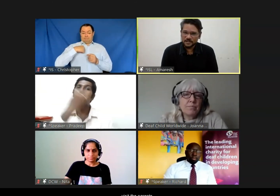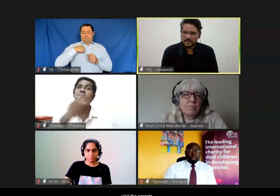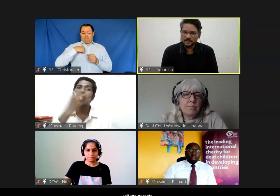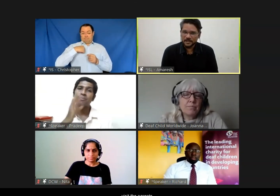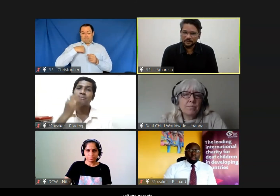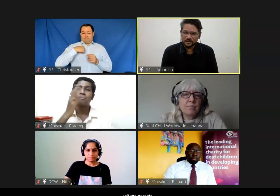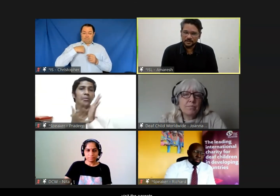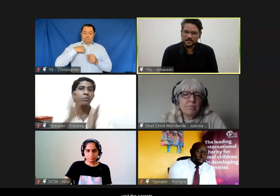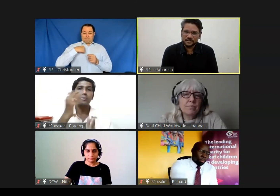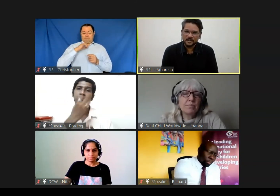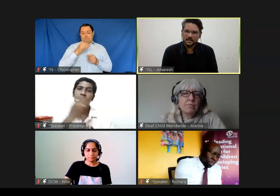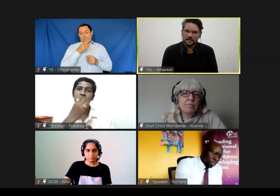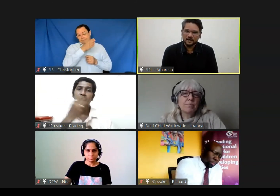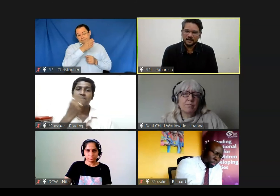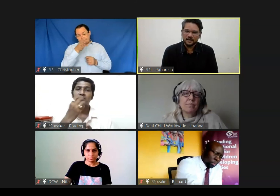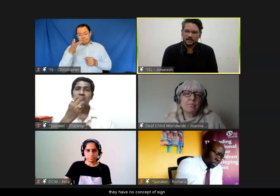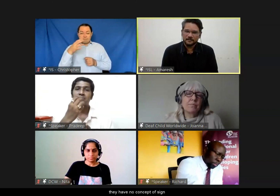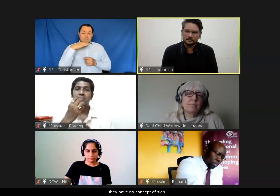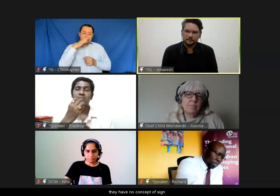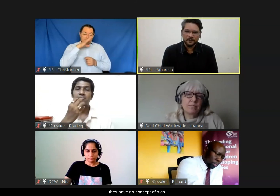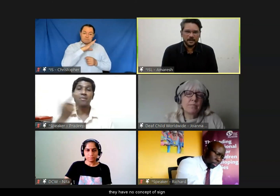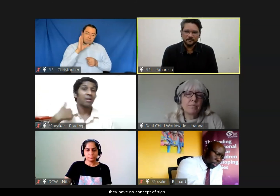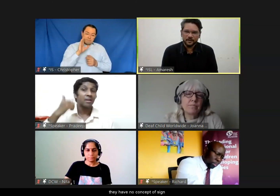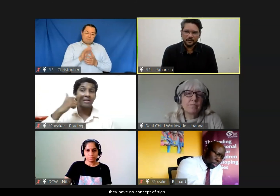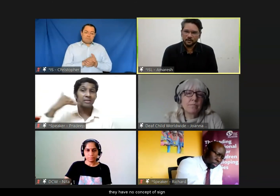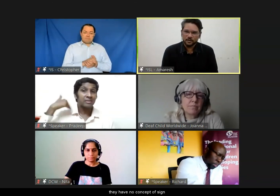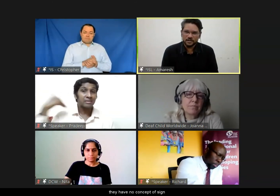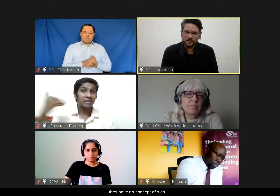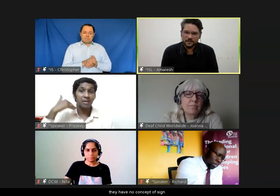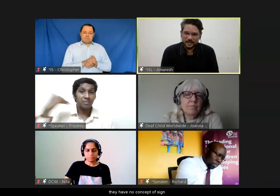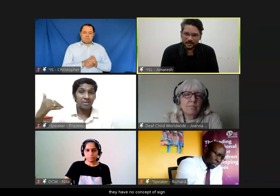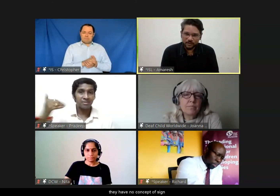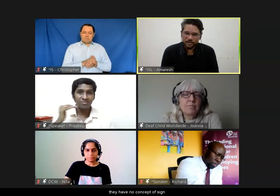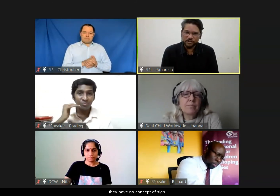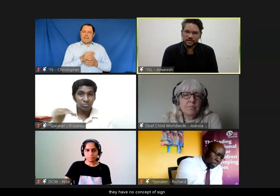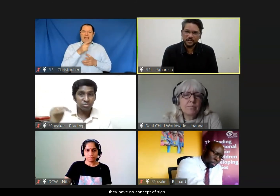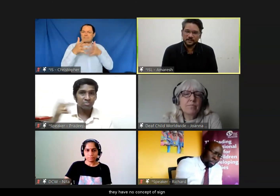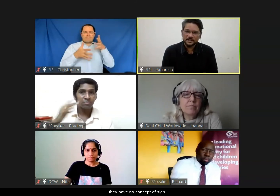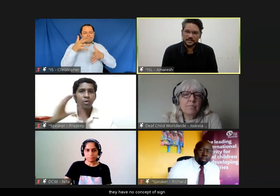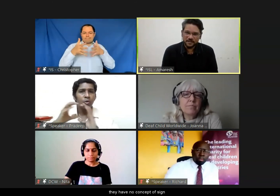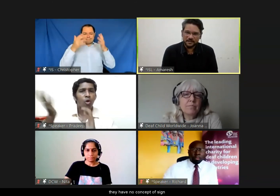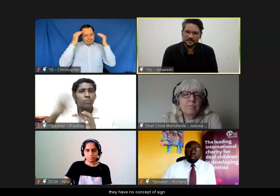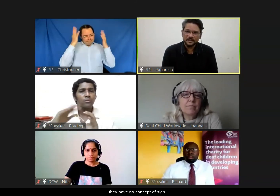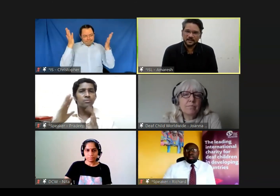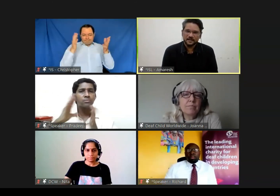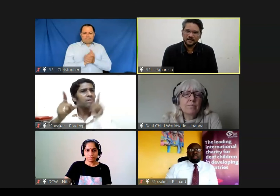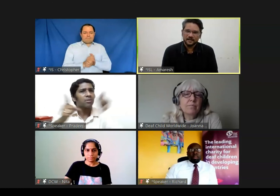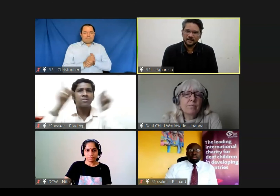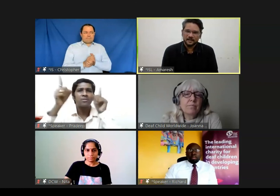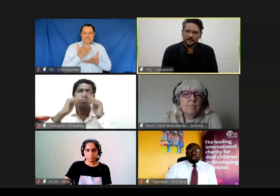know, visit parents, they have no concept of sign language, and even the siblings,